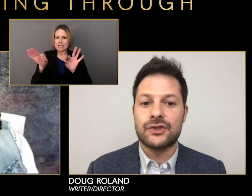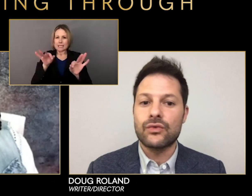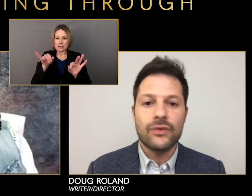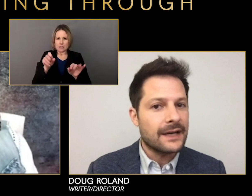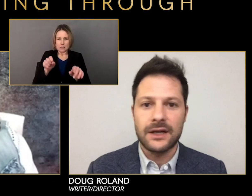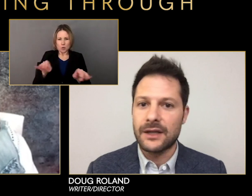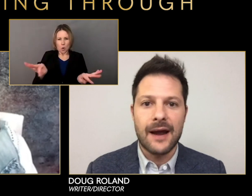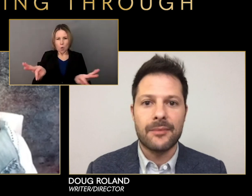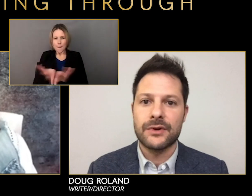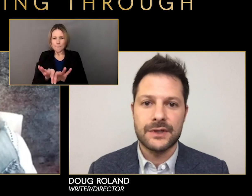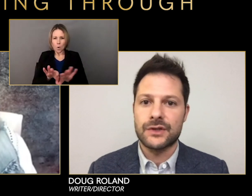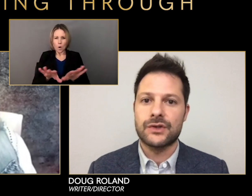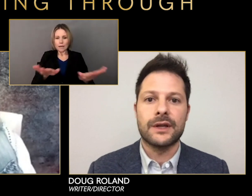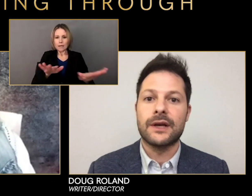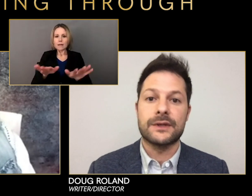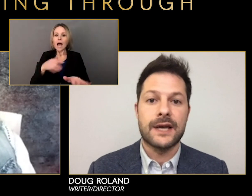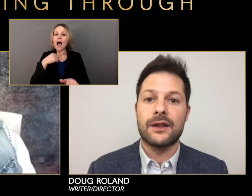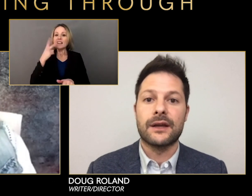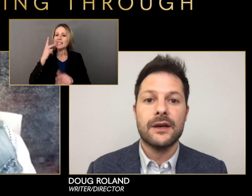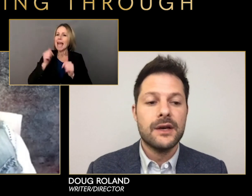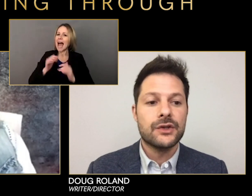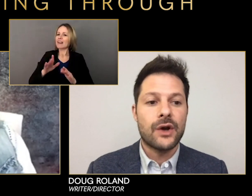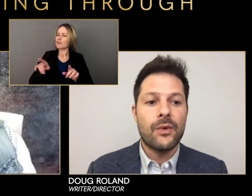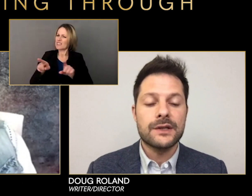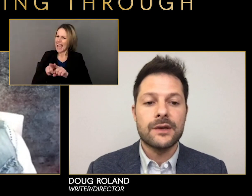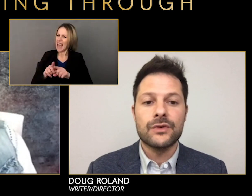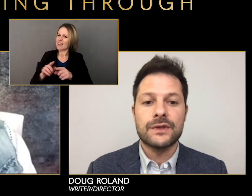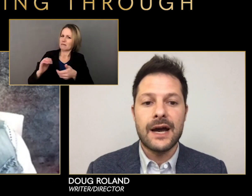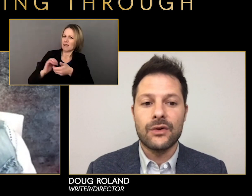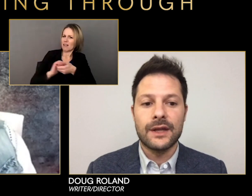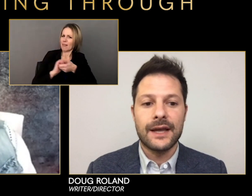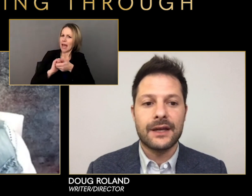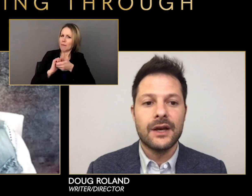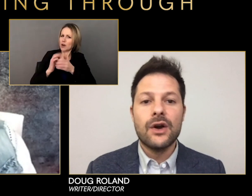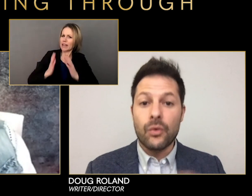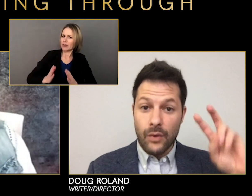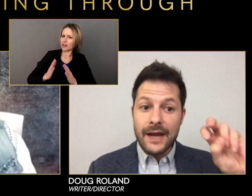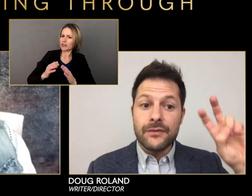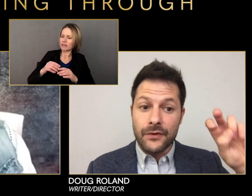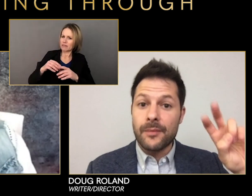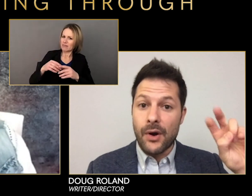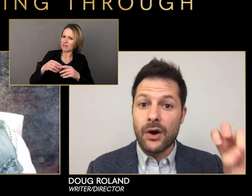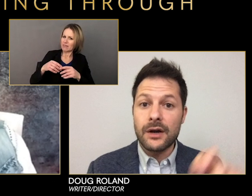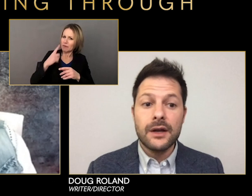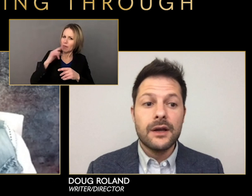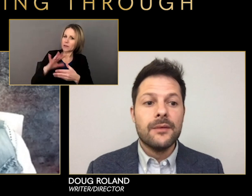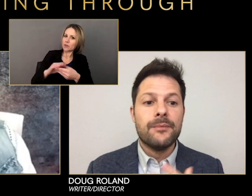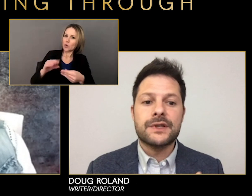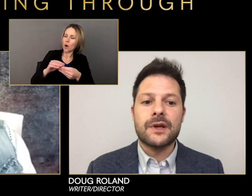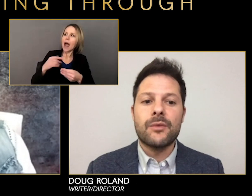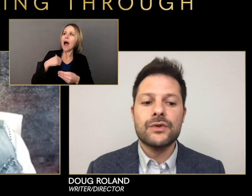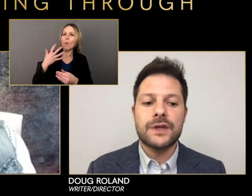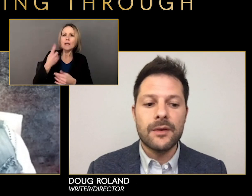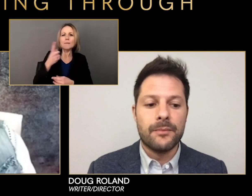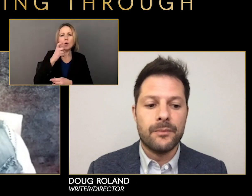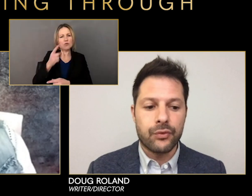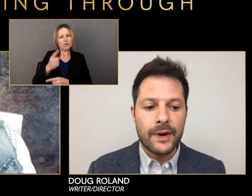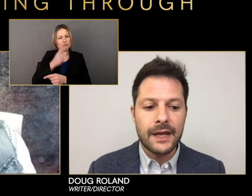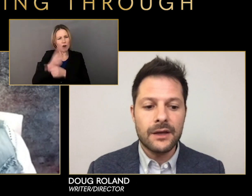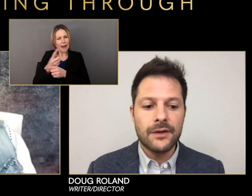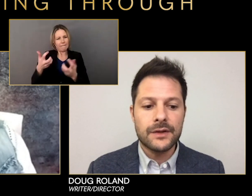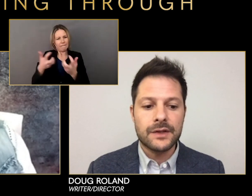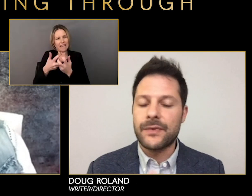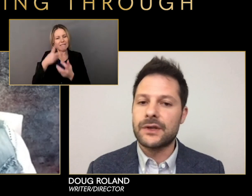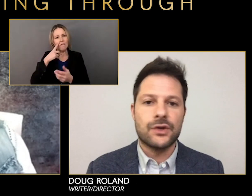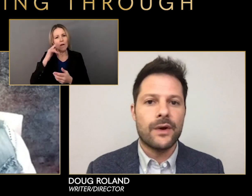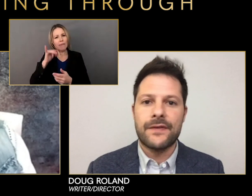as direct collaborators in the story that we're telling. So I want someone who's not only like right for the part, but someone who's going to